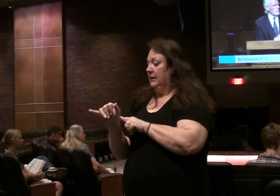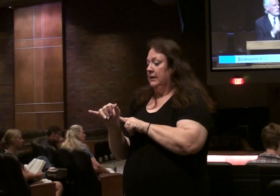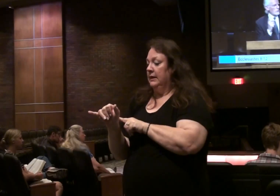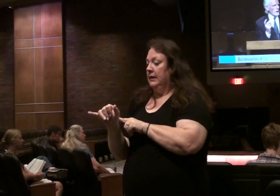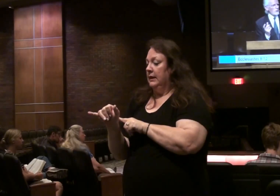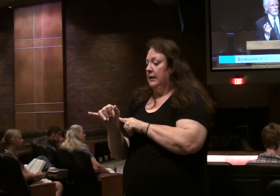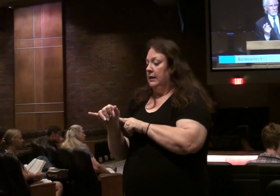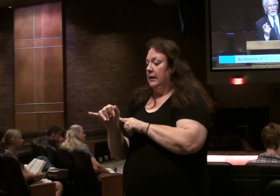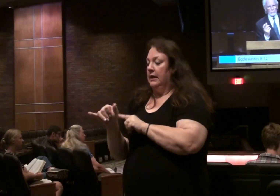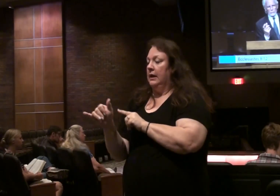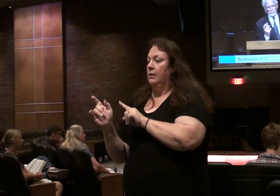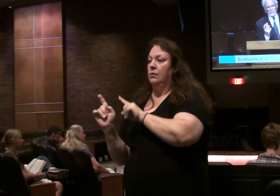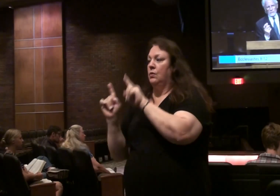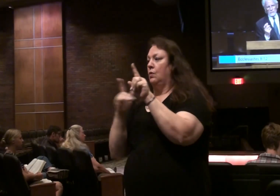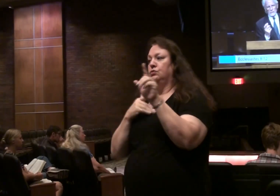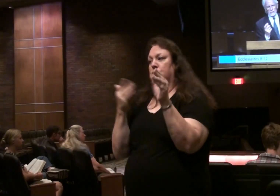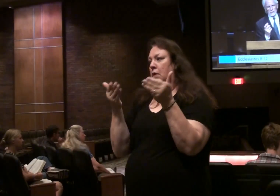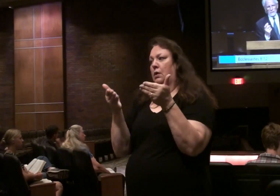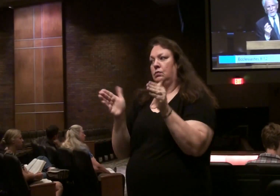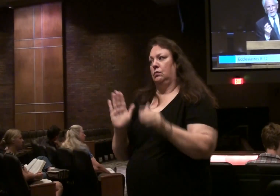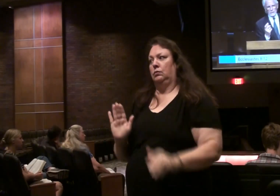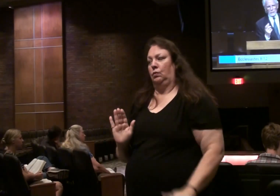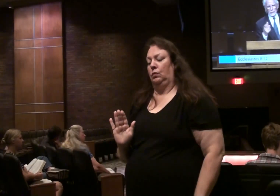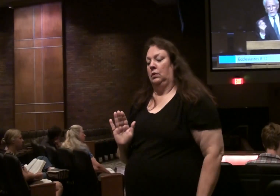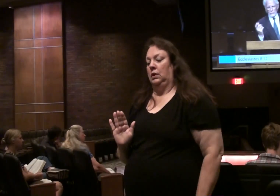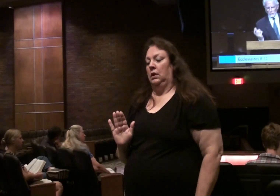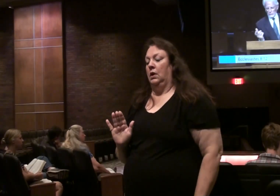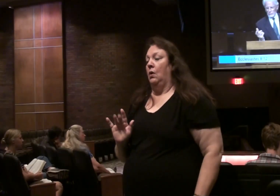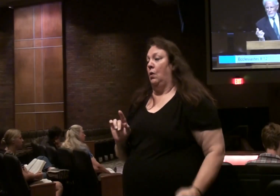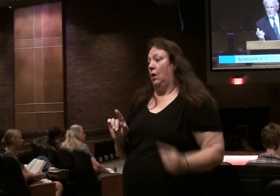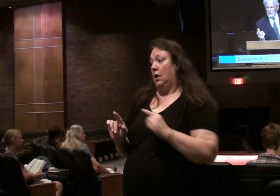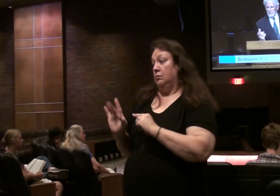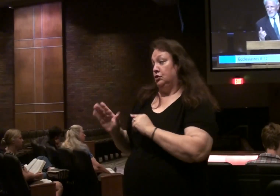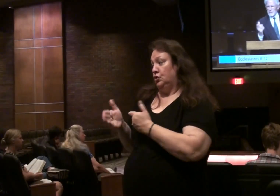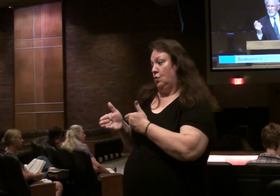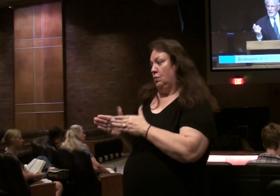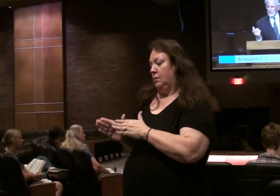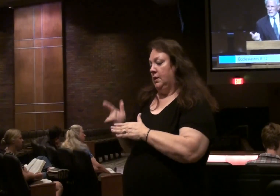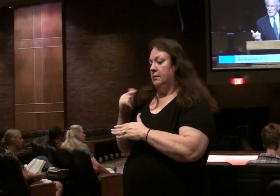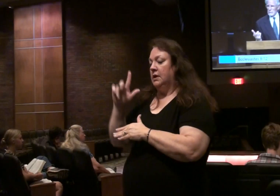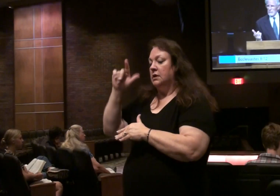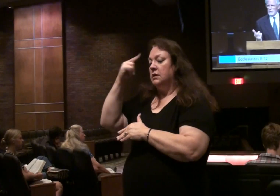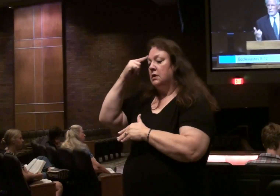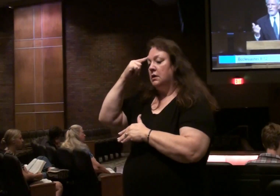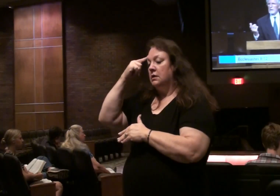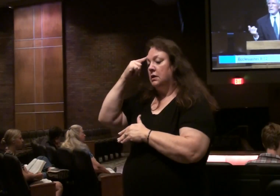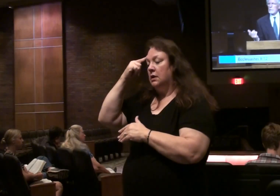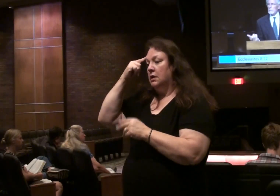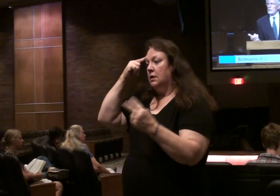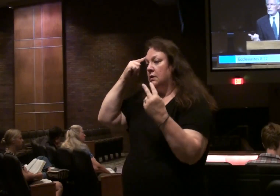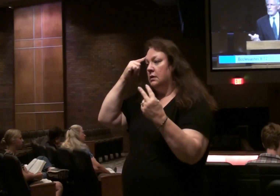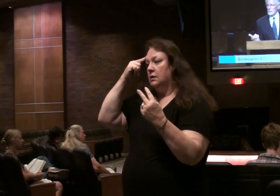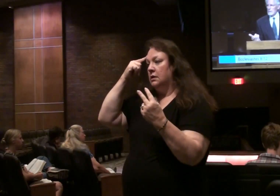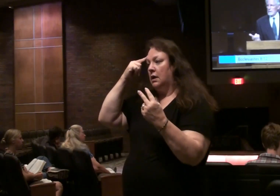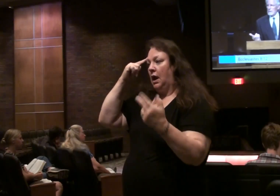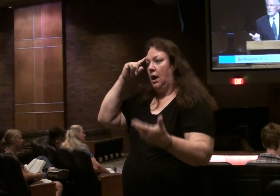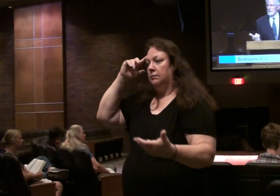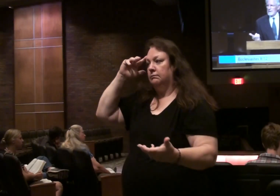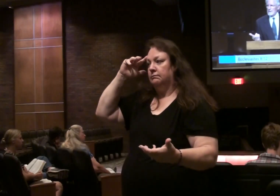said, I would not take you to my room or go to your room because then the government would view me as a